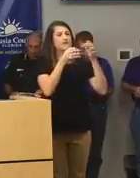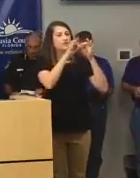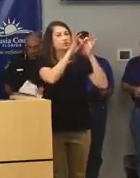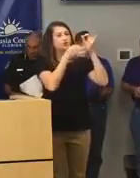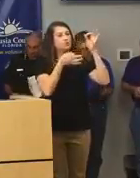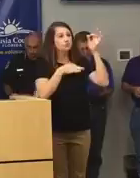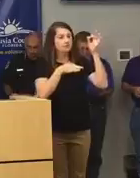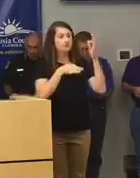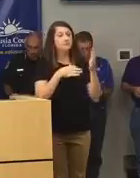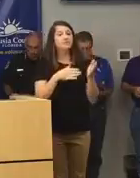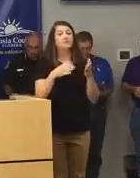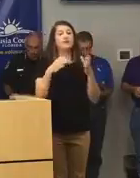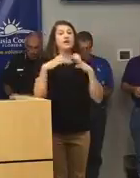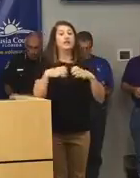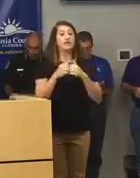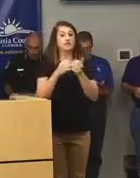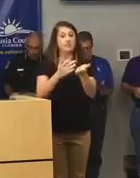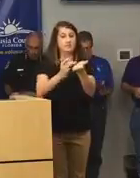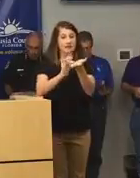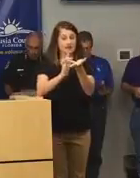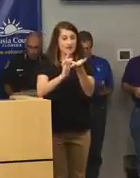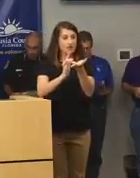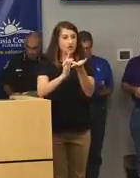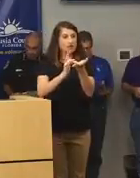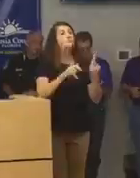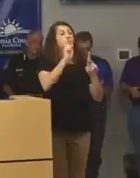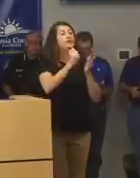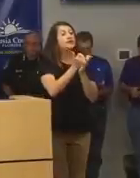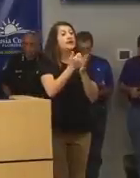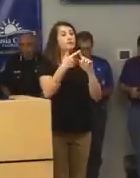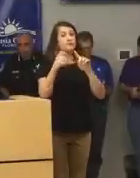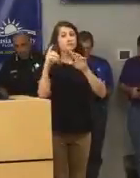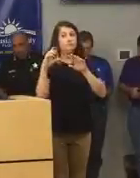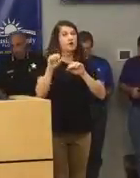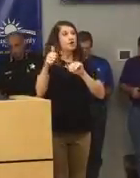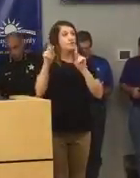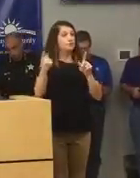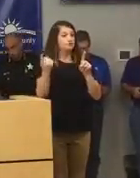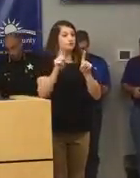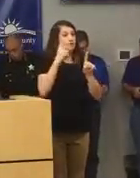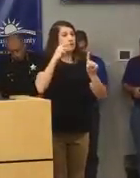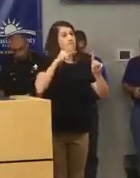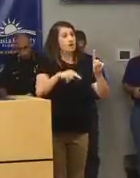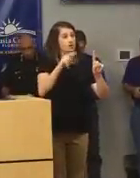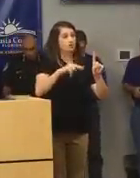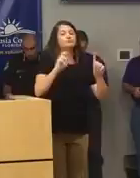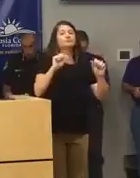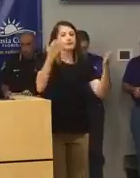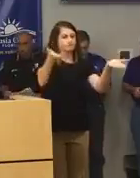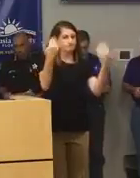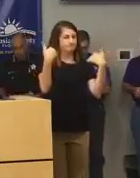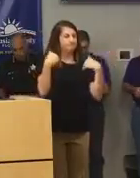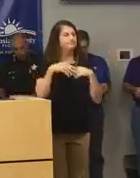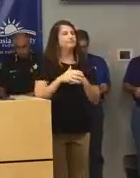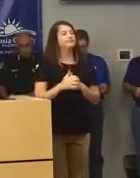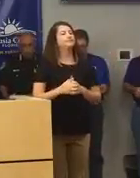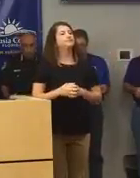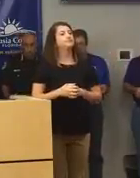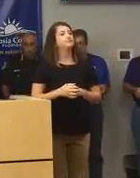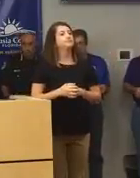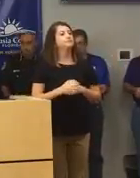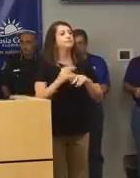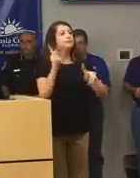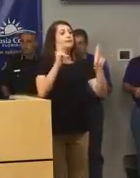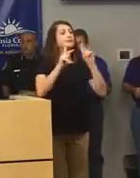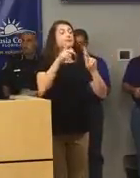Clients with medications are required to that require a caregiver who require monitoring also are welcome at the shelter.